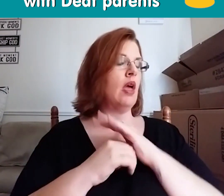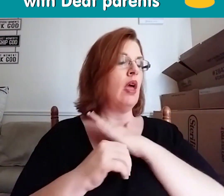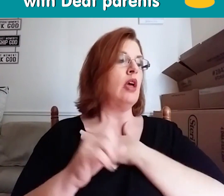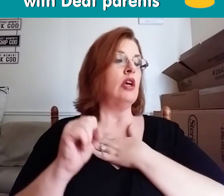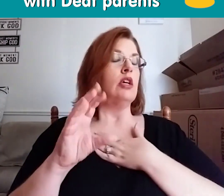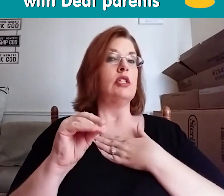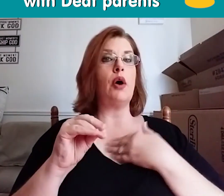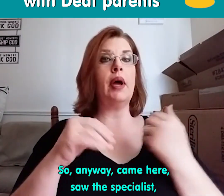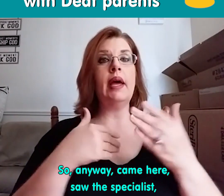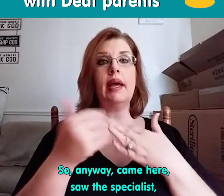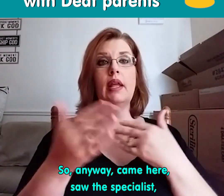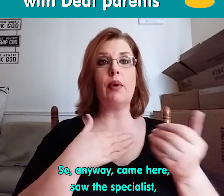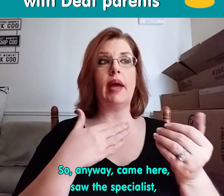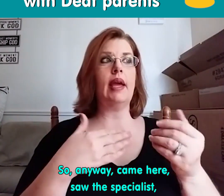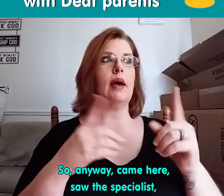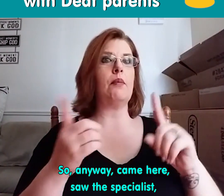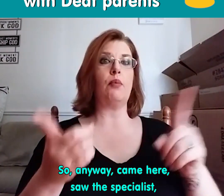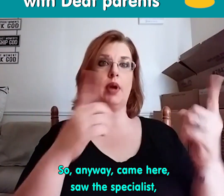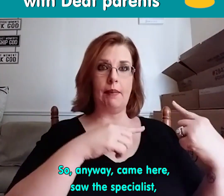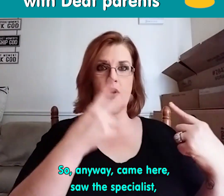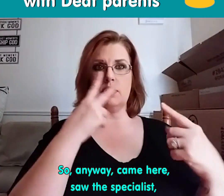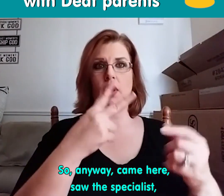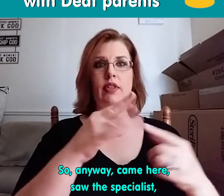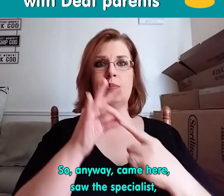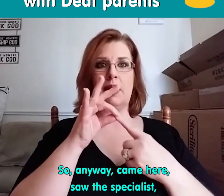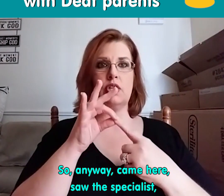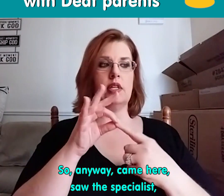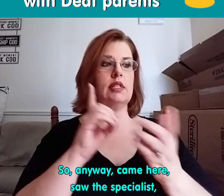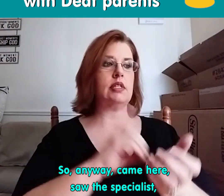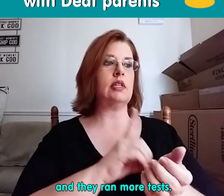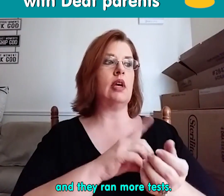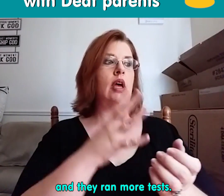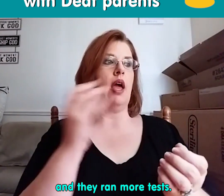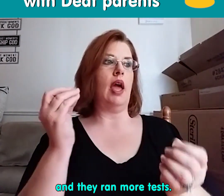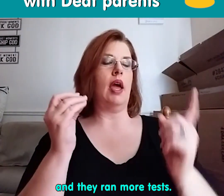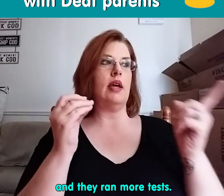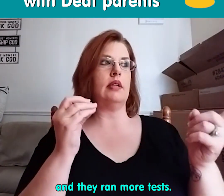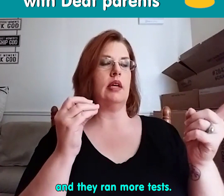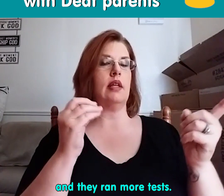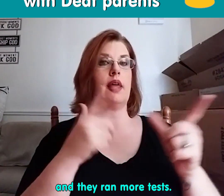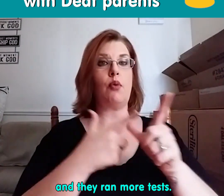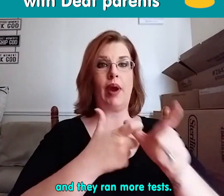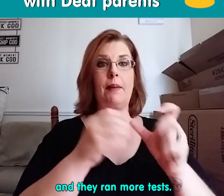The doctor told my dad, we think you might have